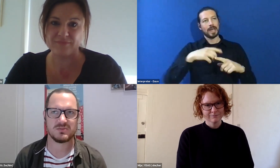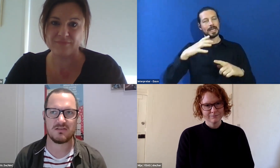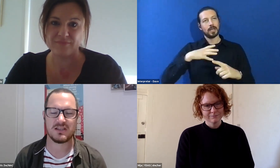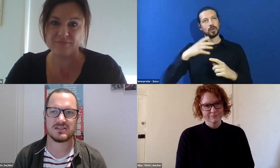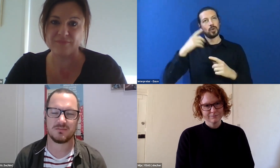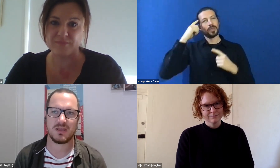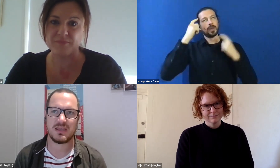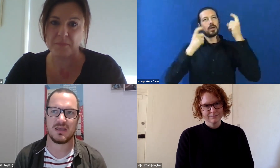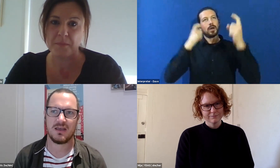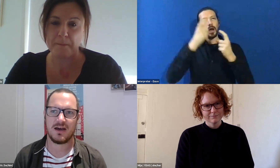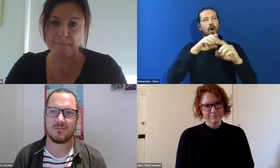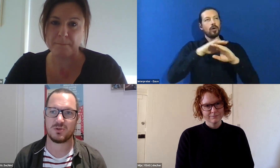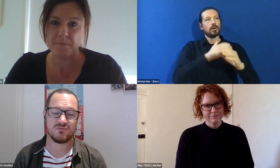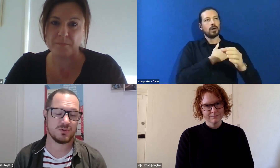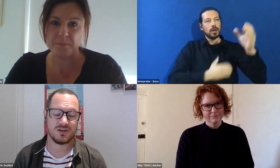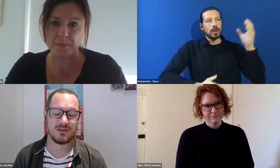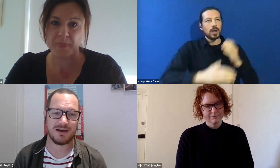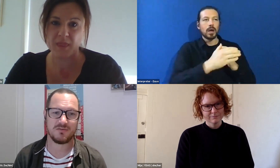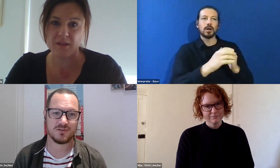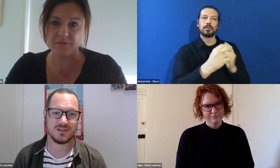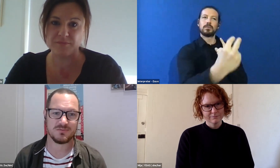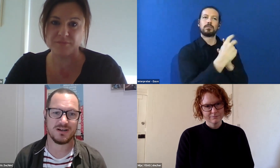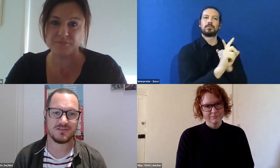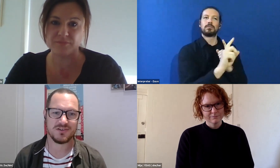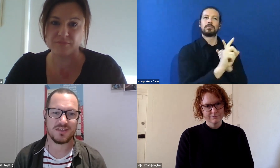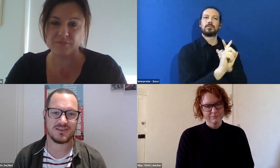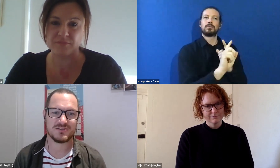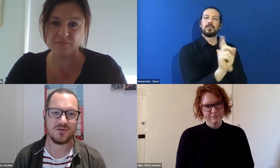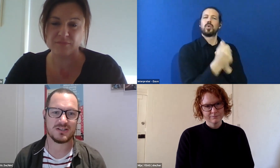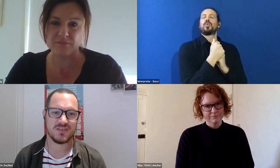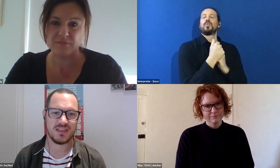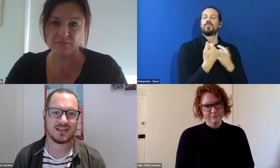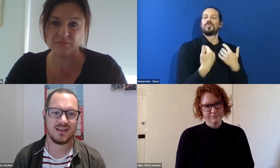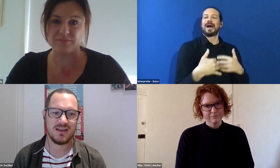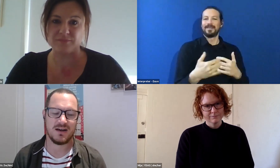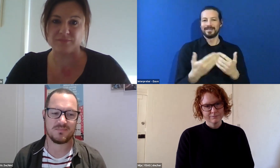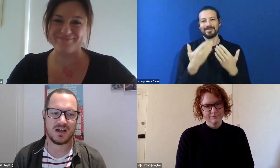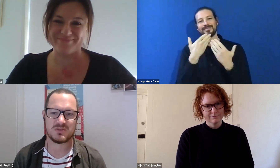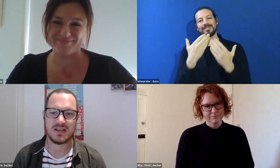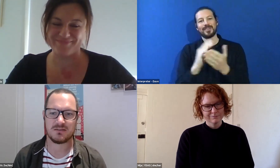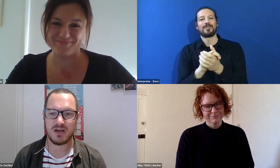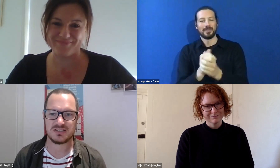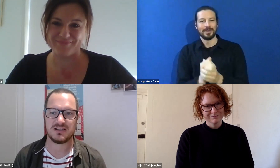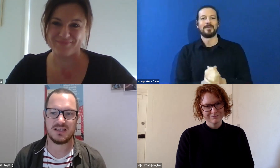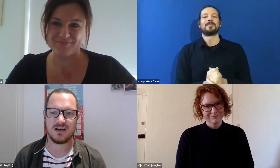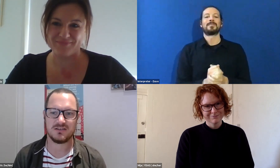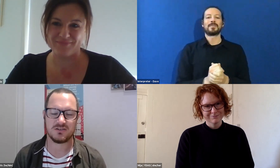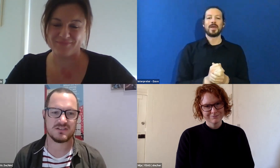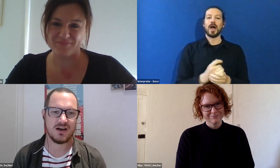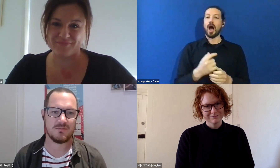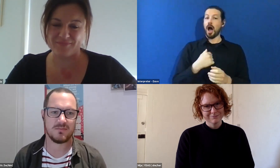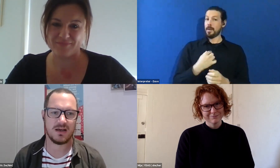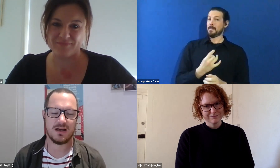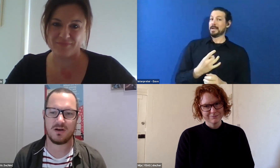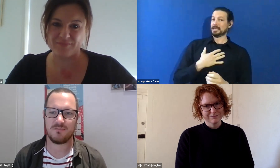what the experience can be, was really powerful as well. So thank you so much for that. I'm spending personally a lot